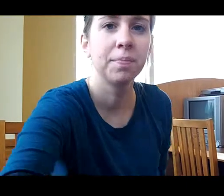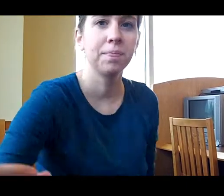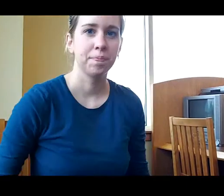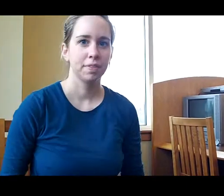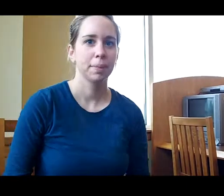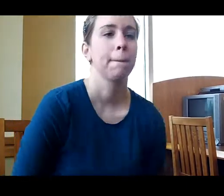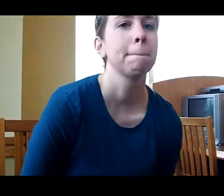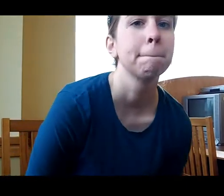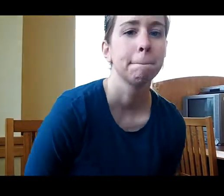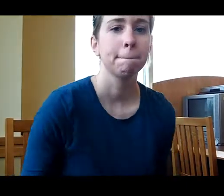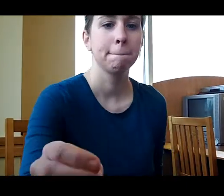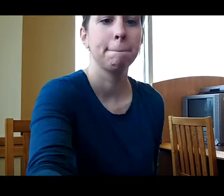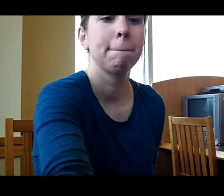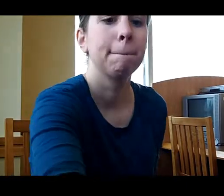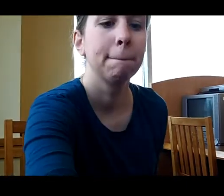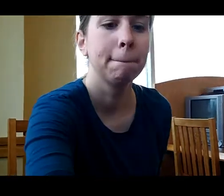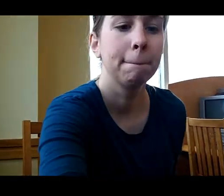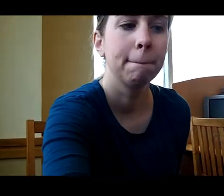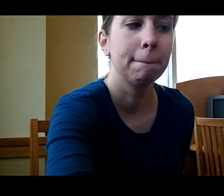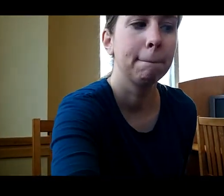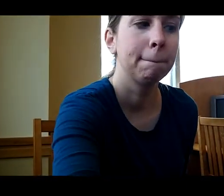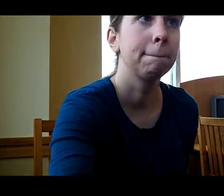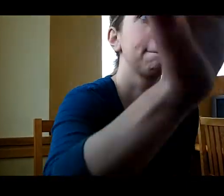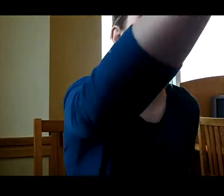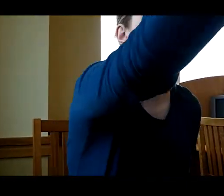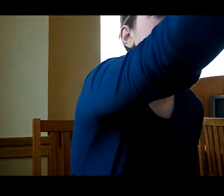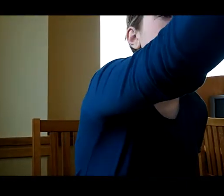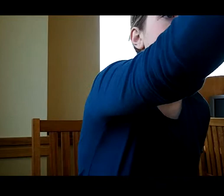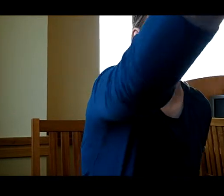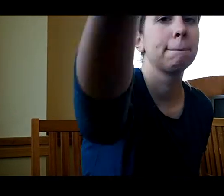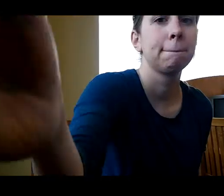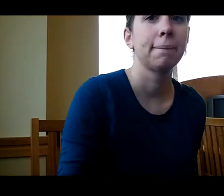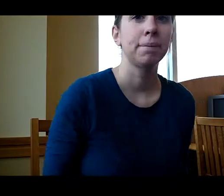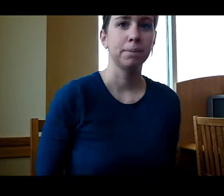Annual check for the last 2 days. Start making a check.